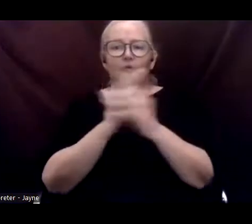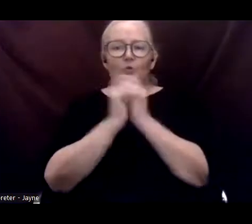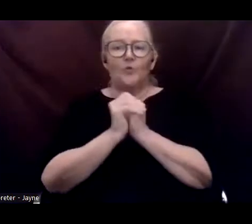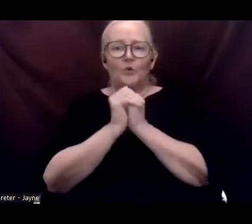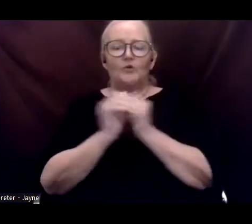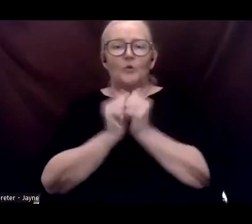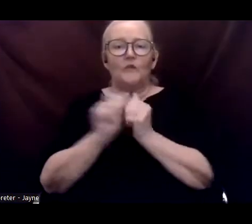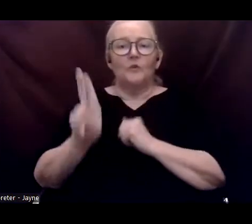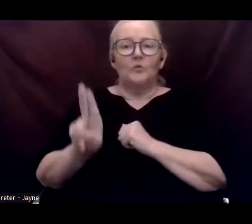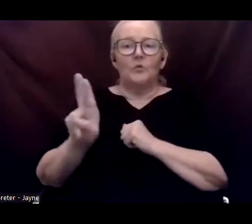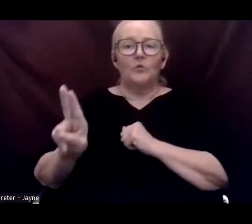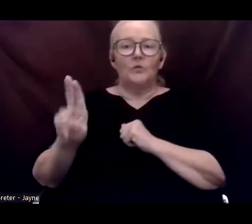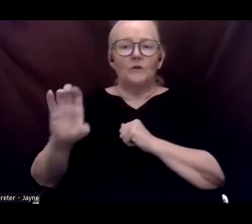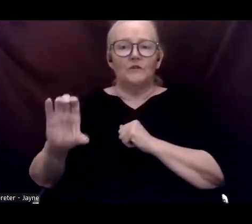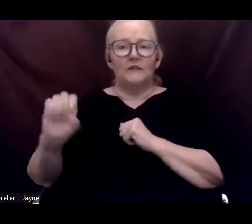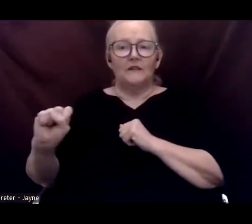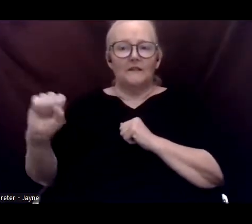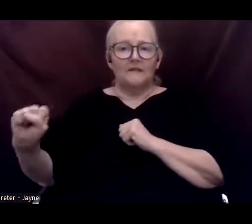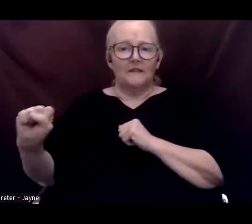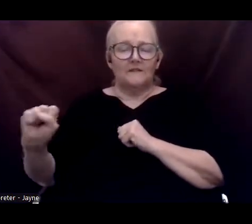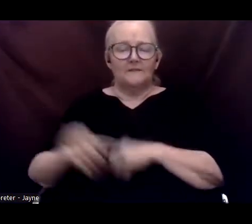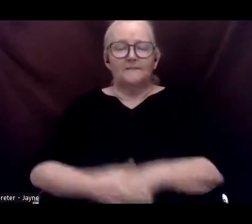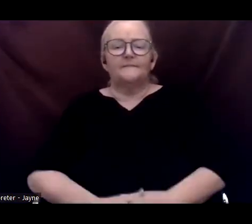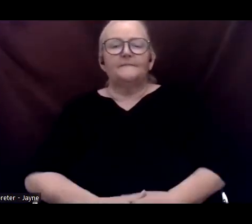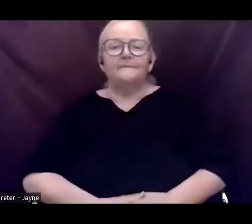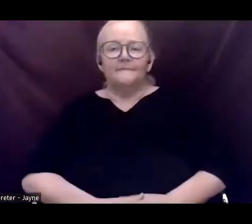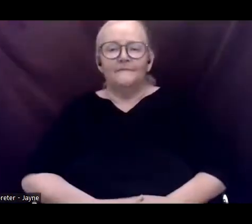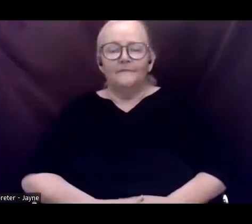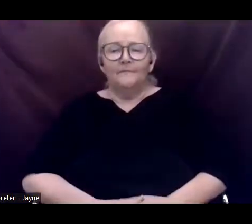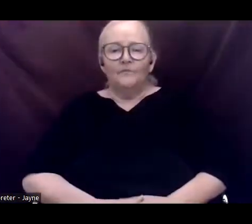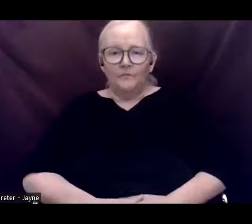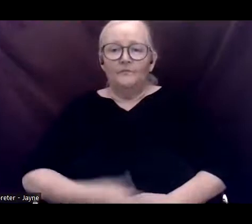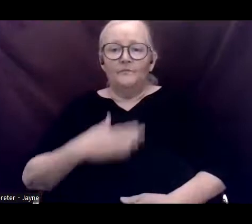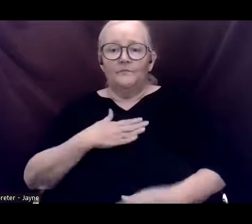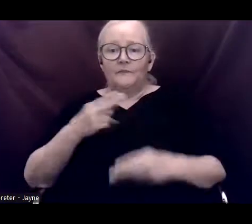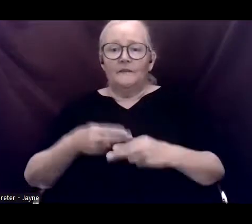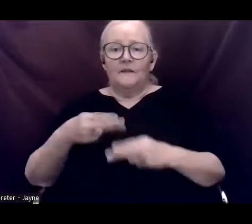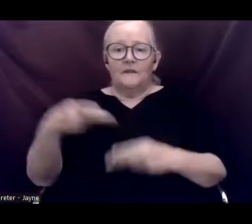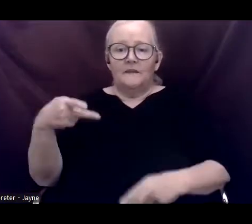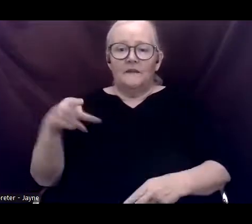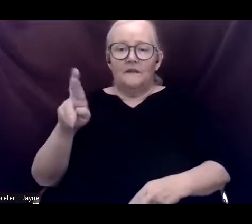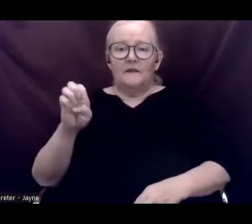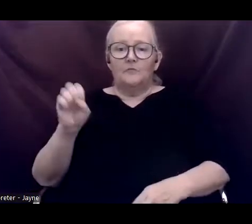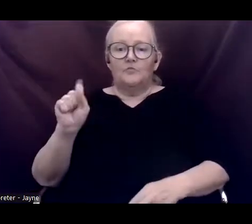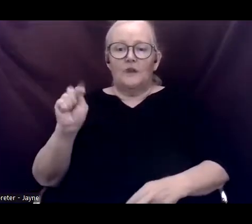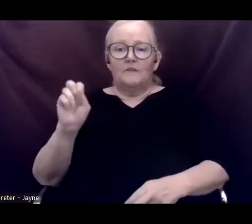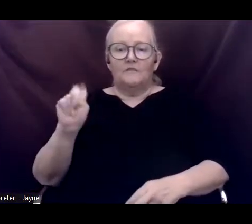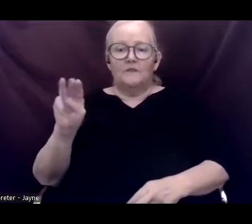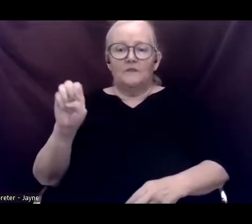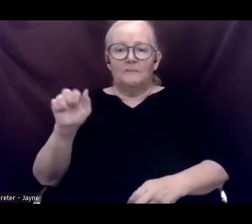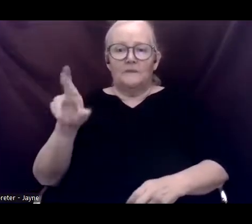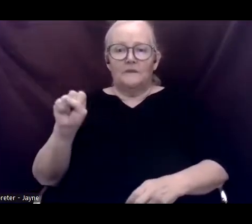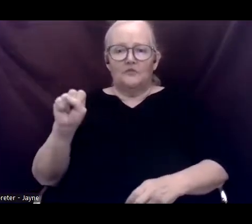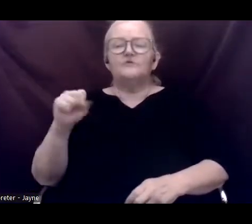Unitarian Universalist Church of Silver Spring. My name is Preston Mears. I am this morning's